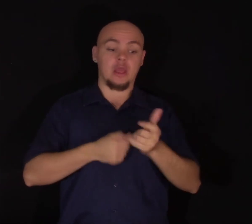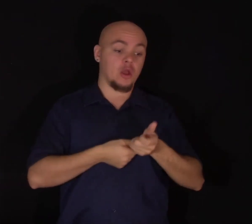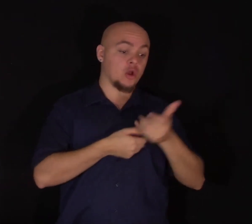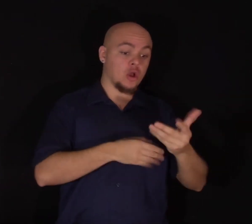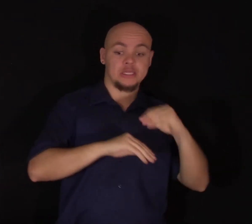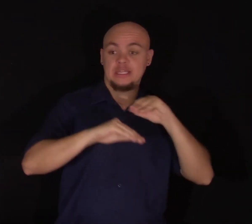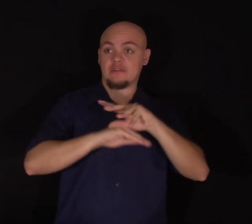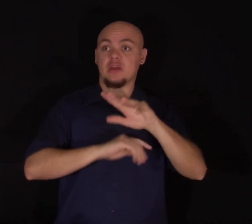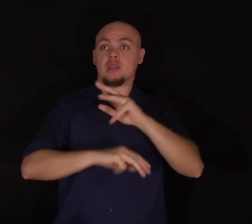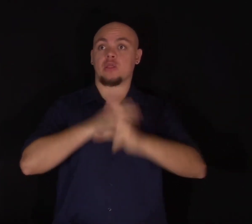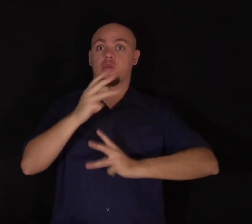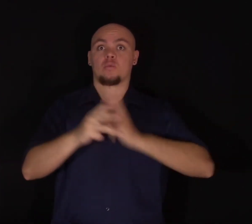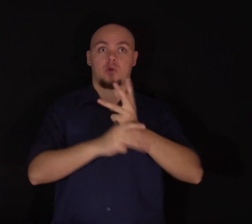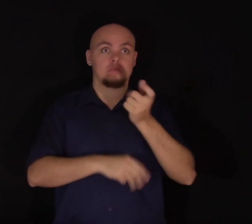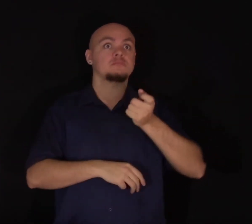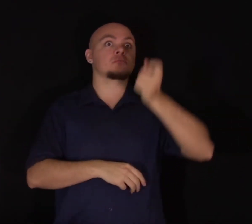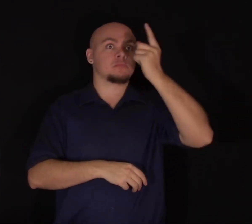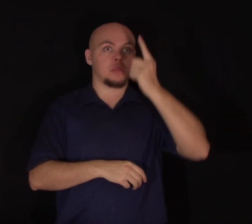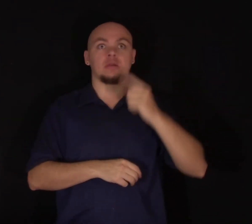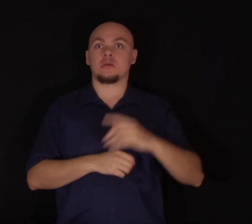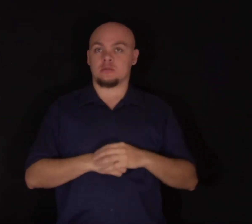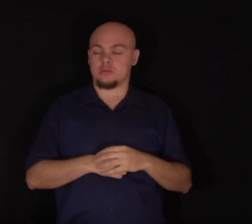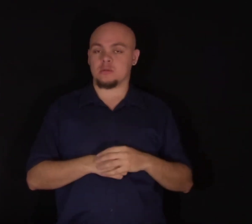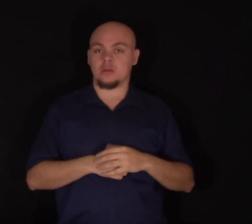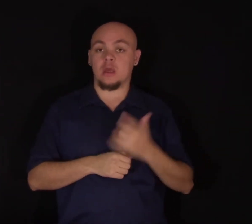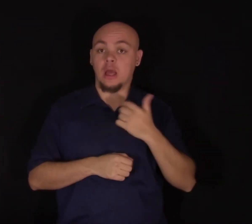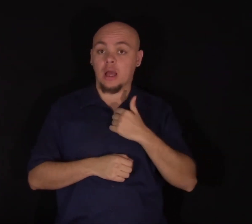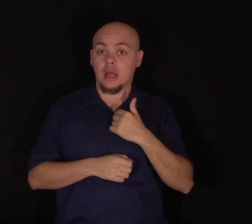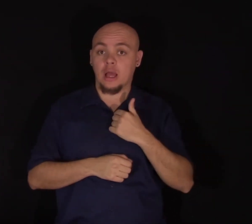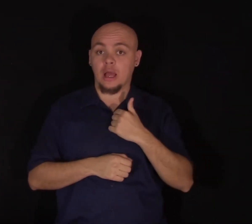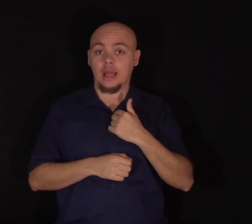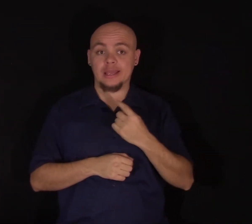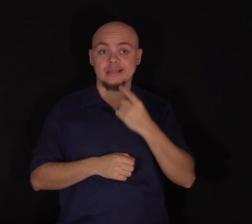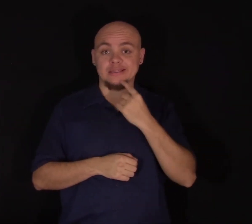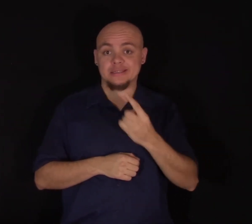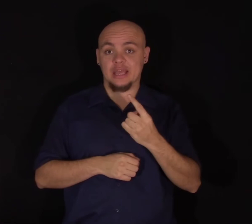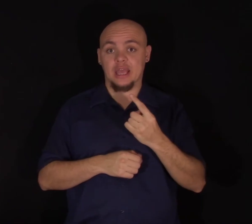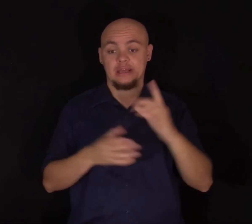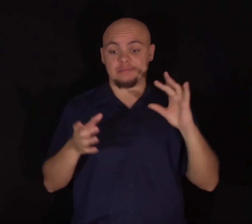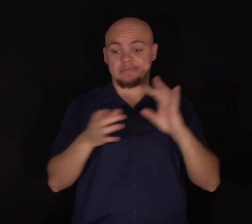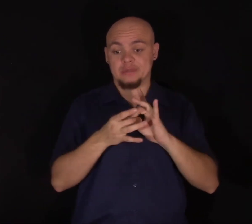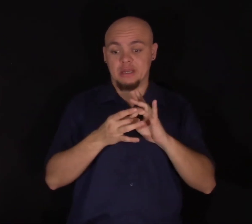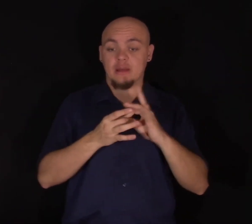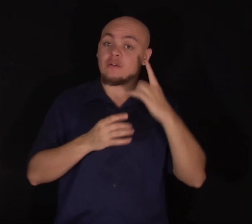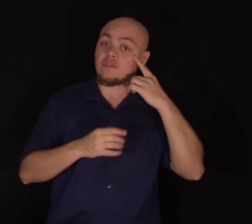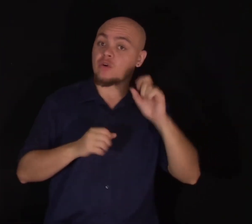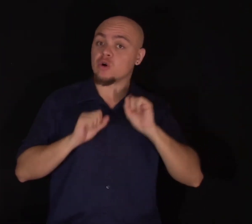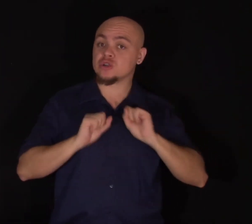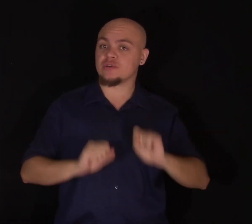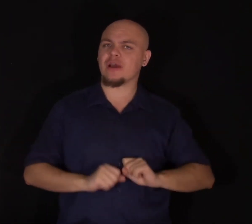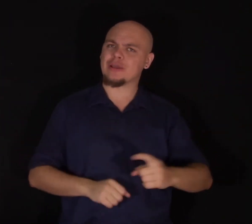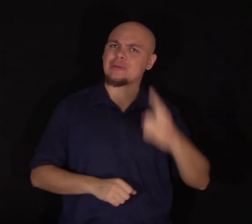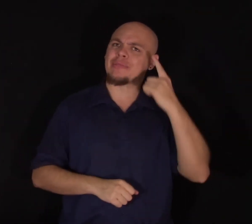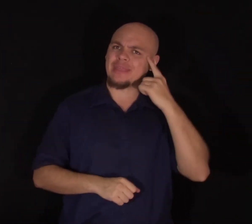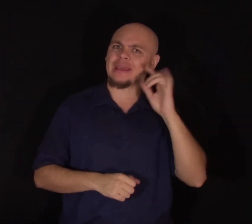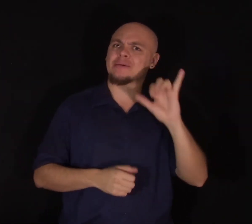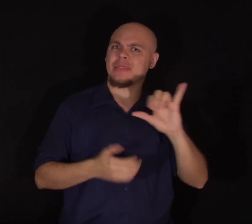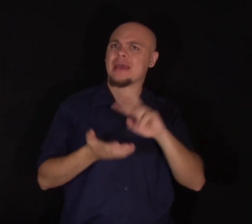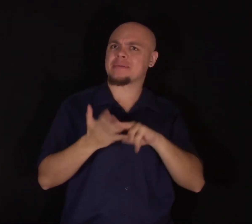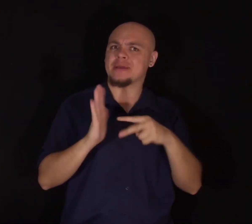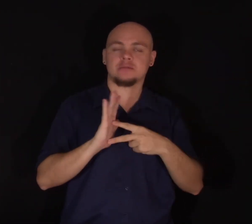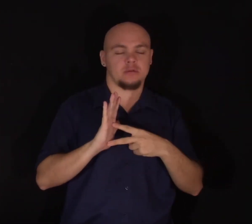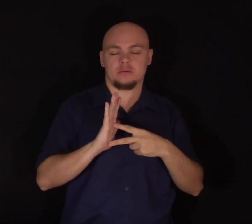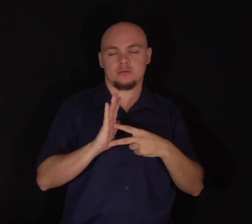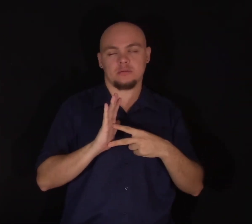of the world around her. And now I can say wired for survival, and on a surface level, you can think you probably know what that means,